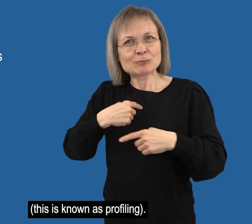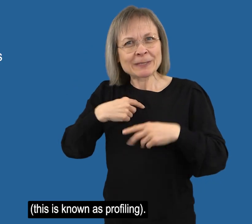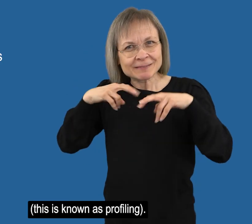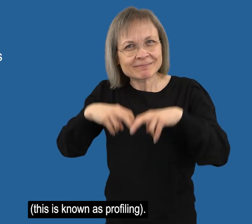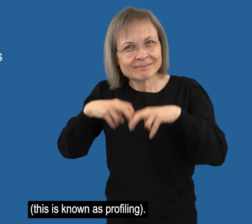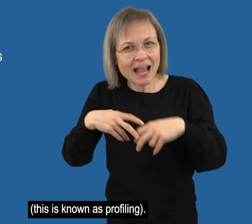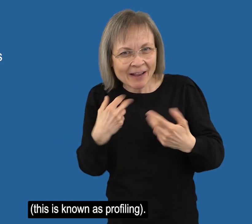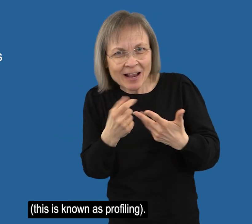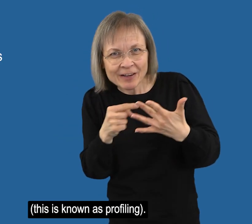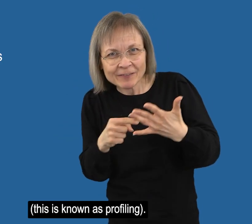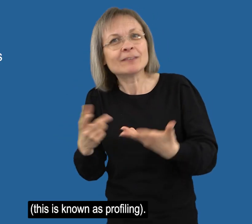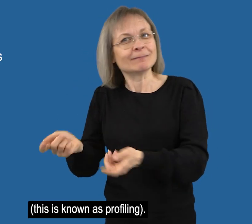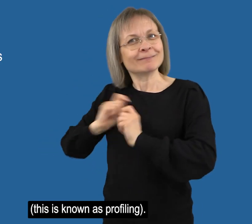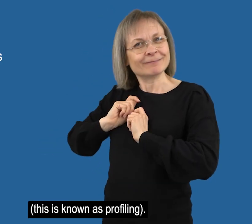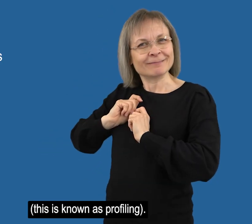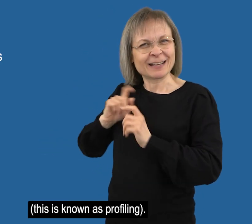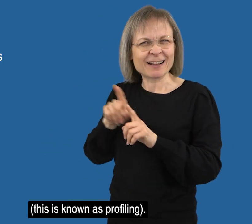me. This is known as profiling.